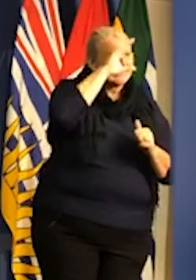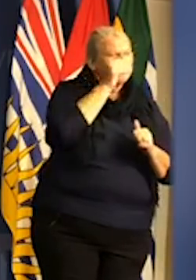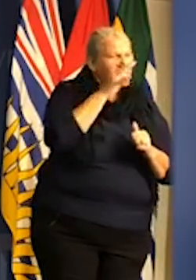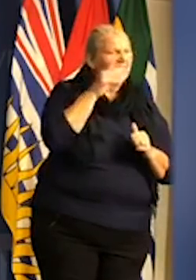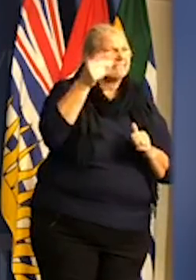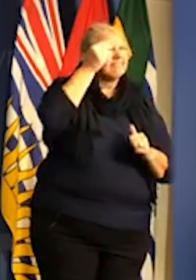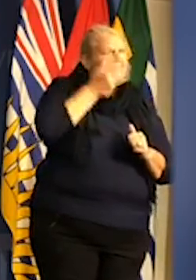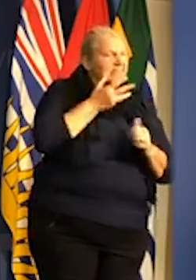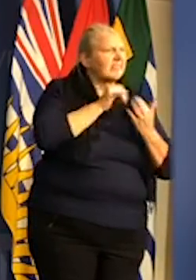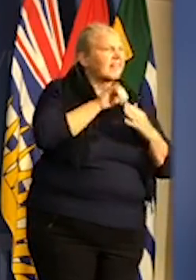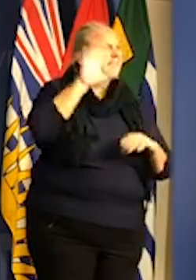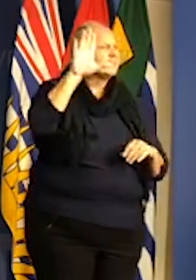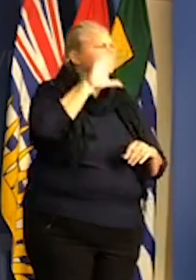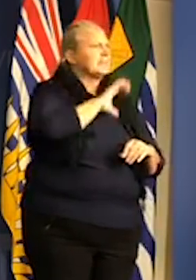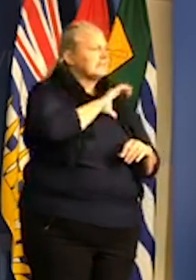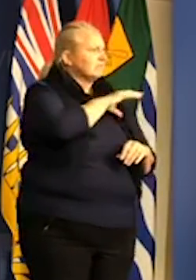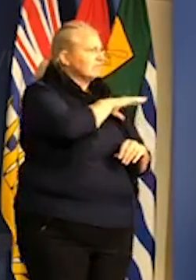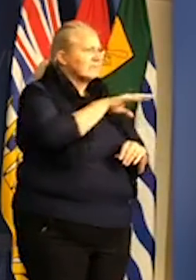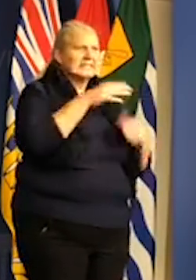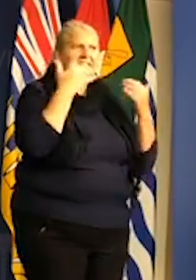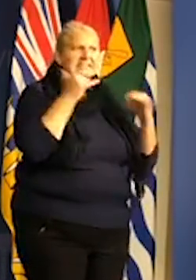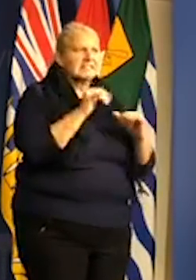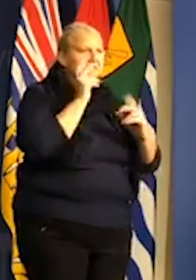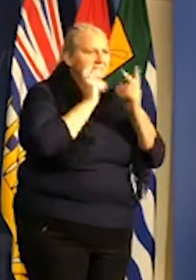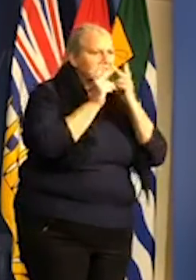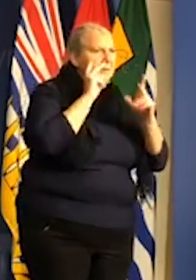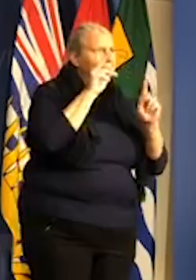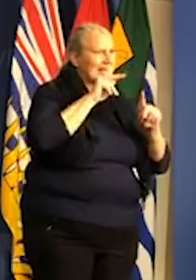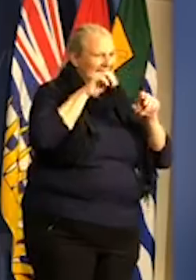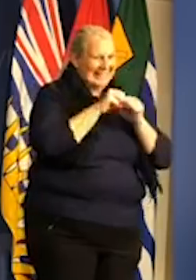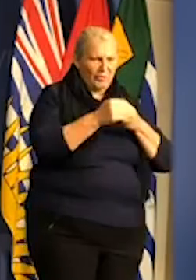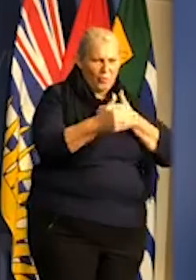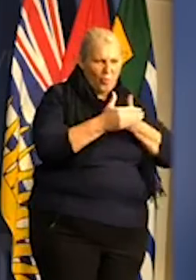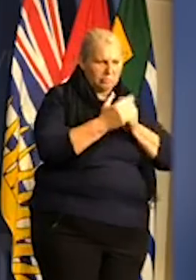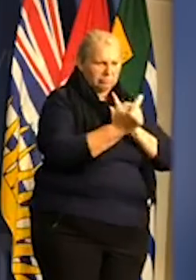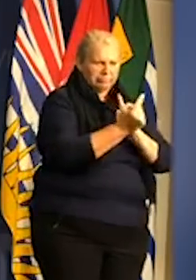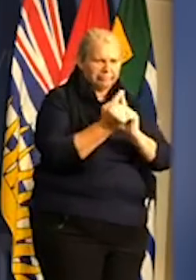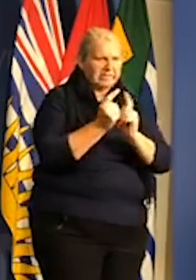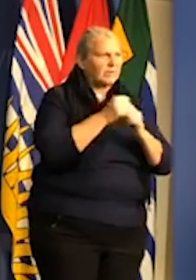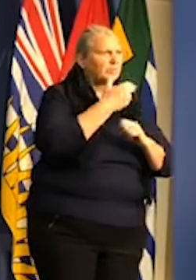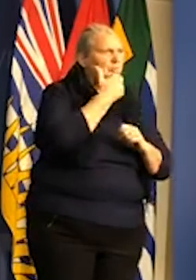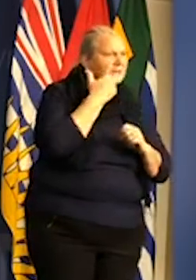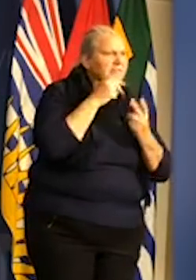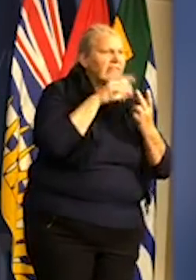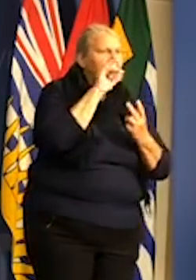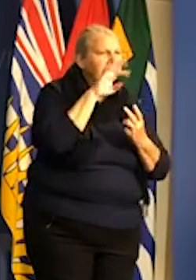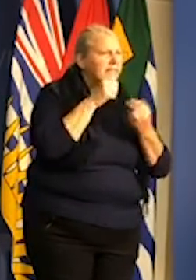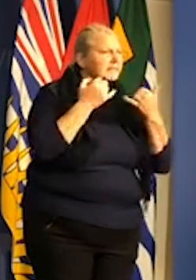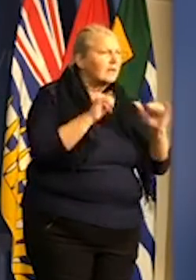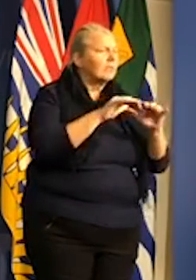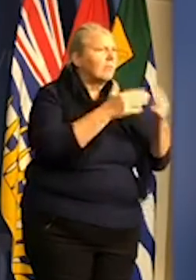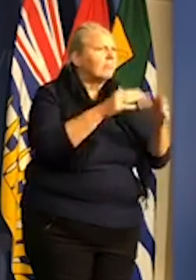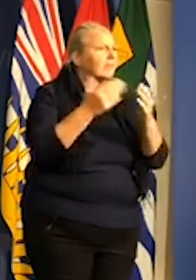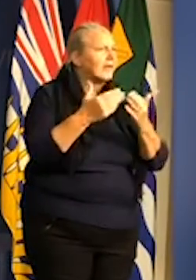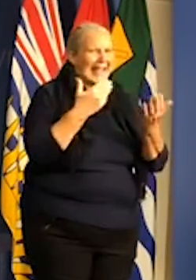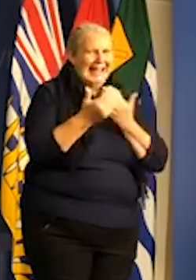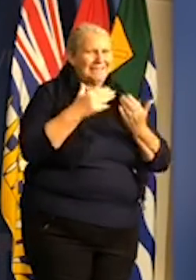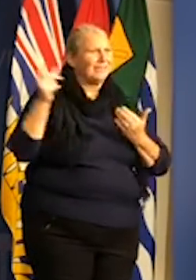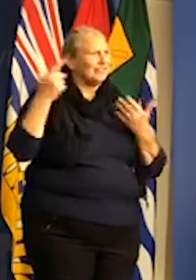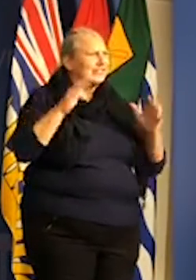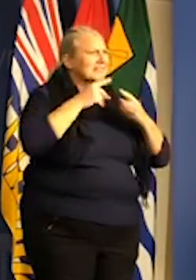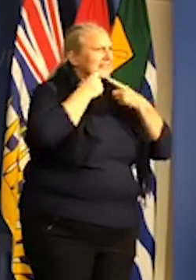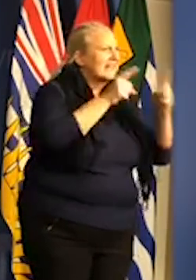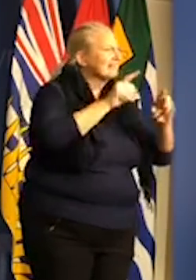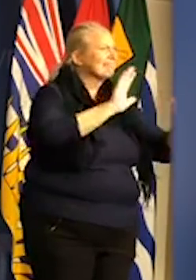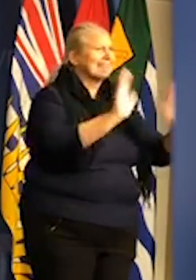still observing people in restaurants and cafes in close proximity despite our best efforts. That is why